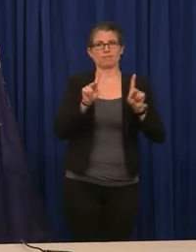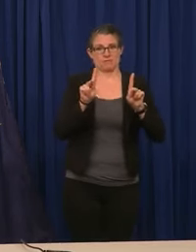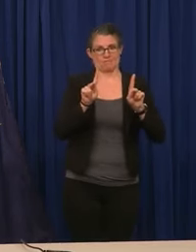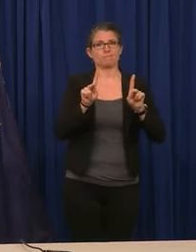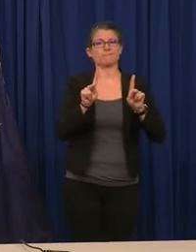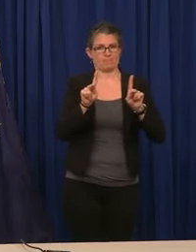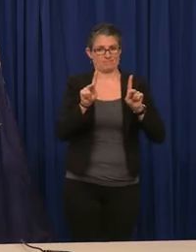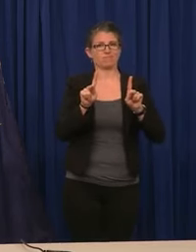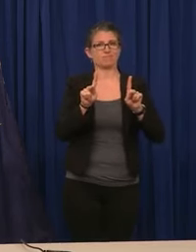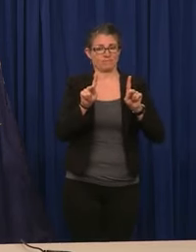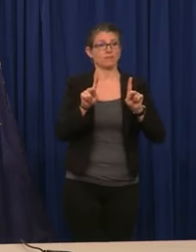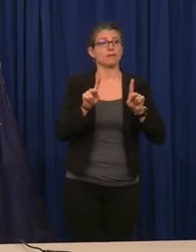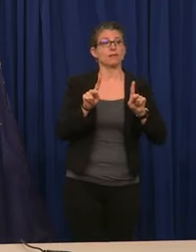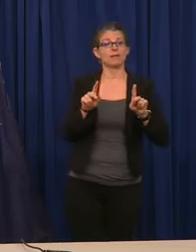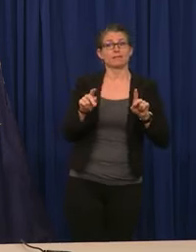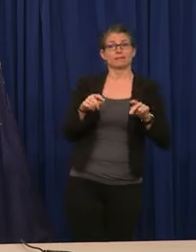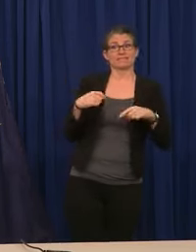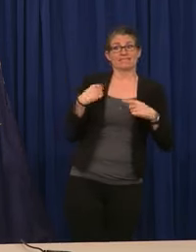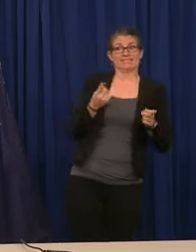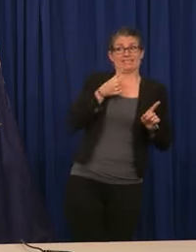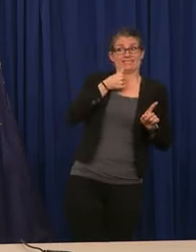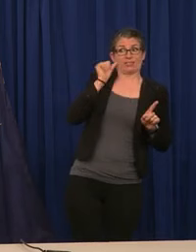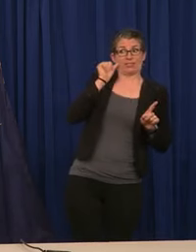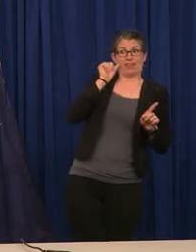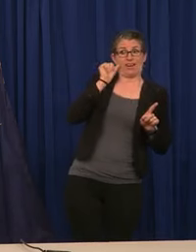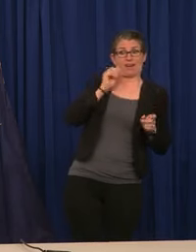41 cases since yesterday.